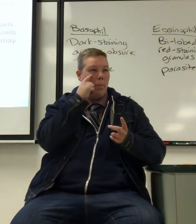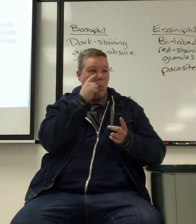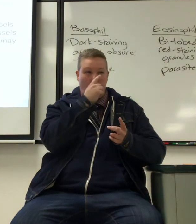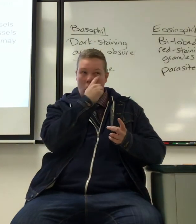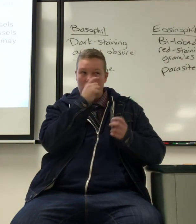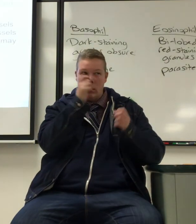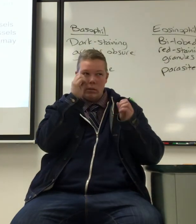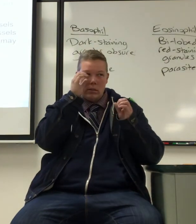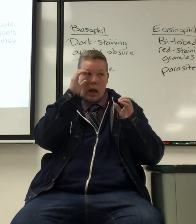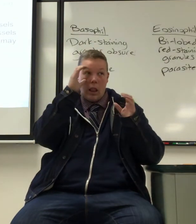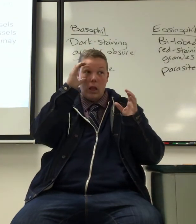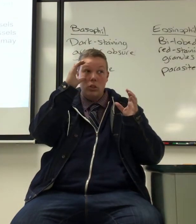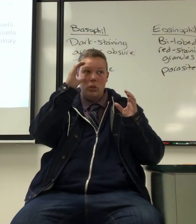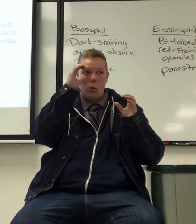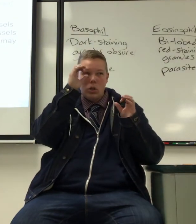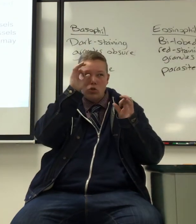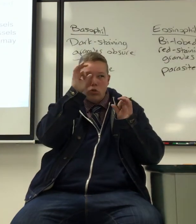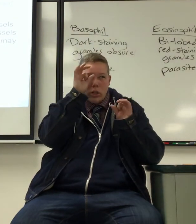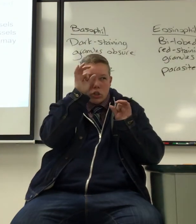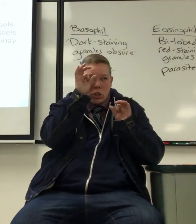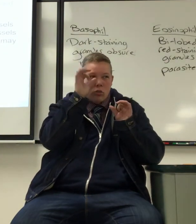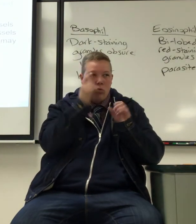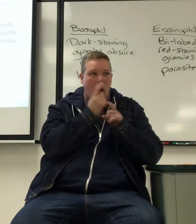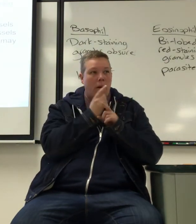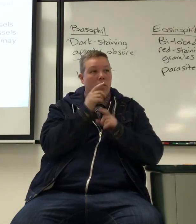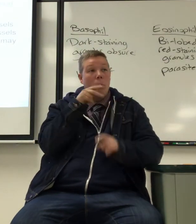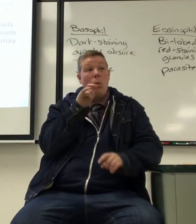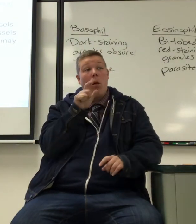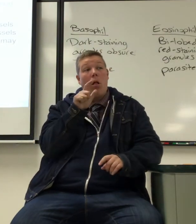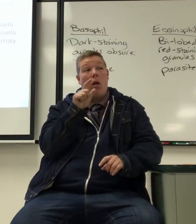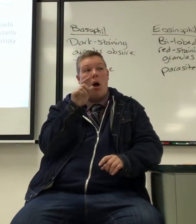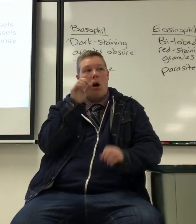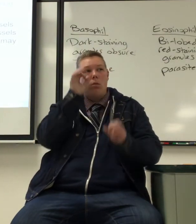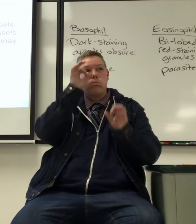right? Or the pupil constriction. If the pupils are fixed and